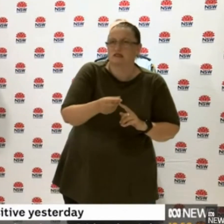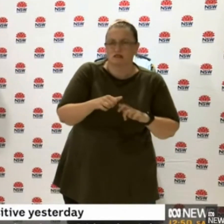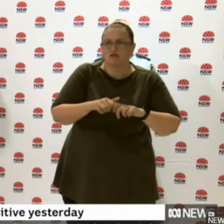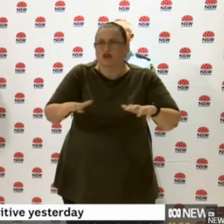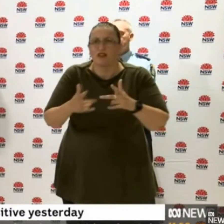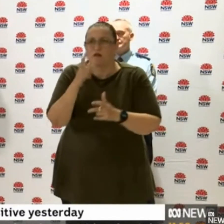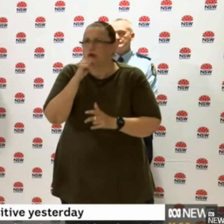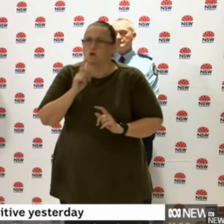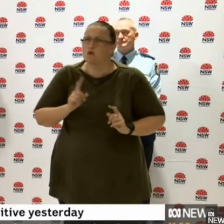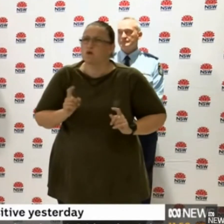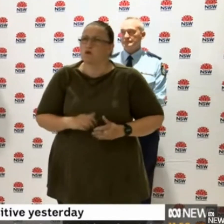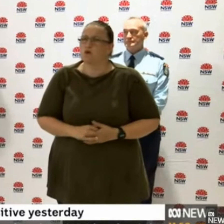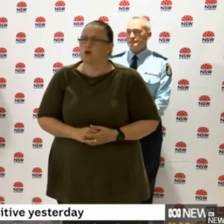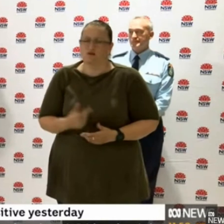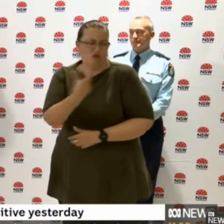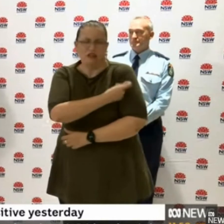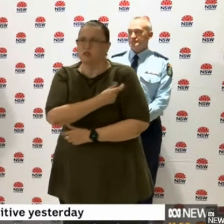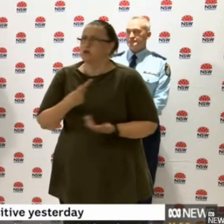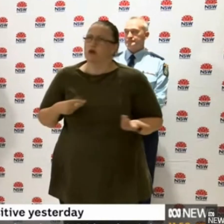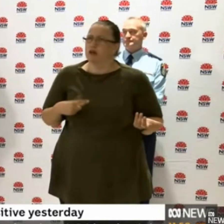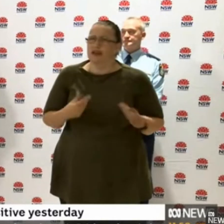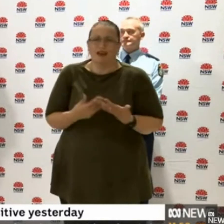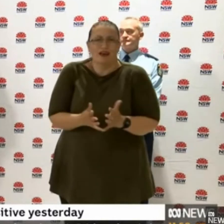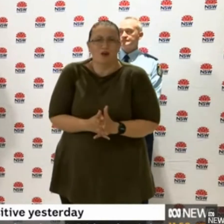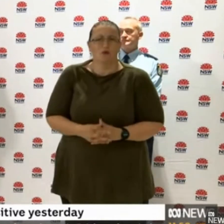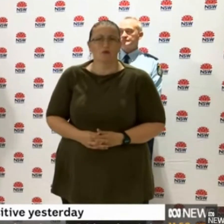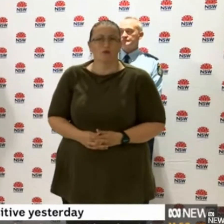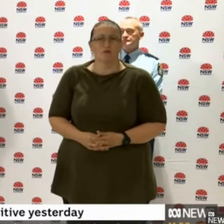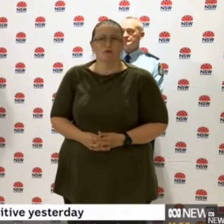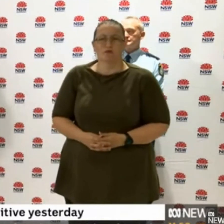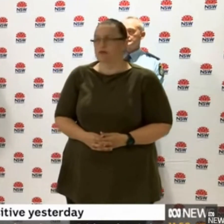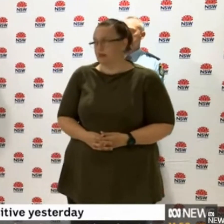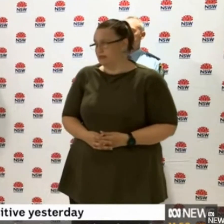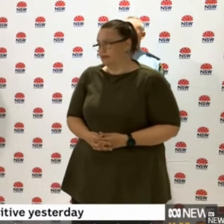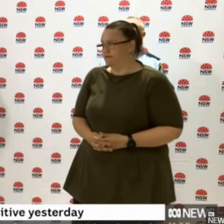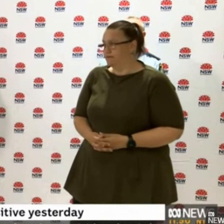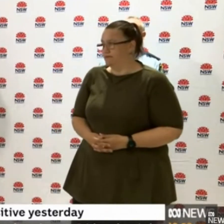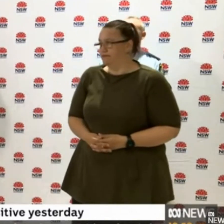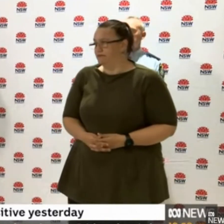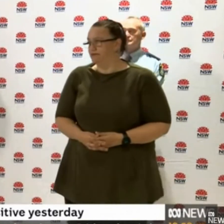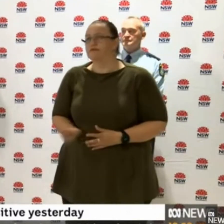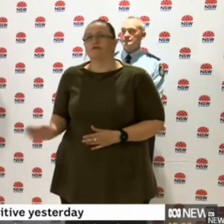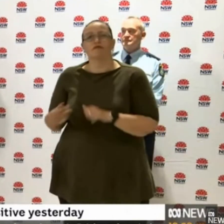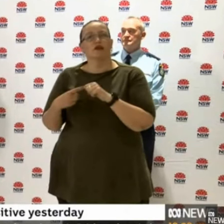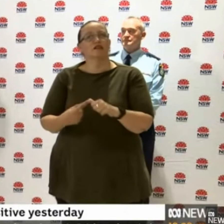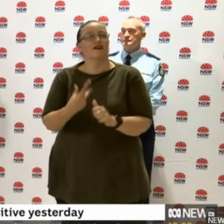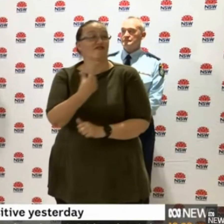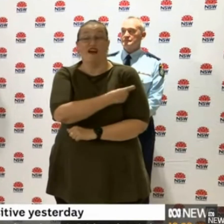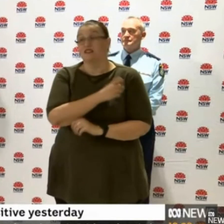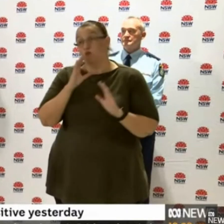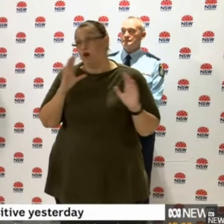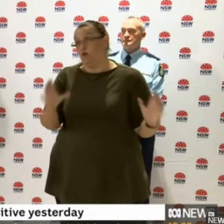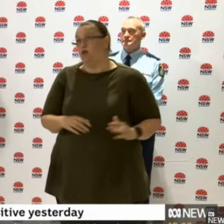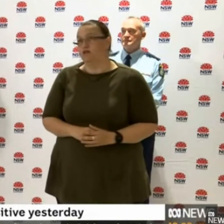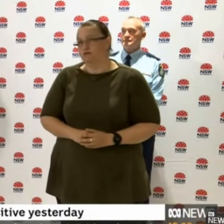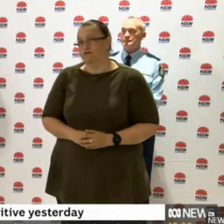vaccinated? So vaccines are very wonderful things, but they actually take a little while for your immune system to kick in. And